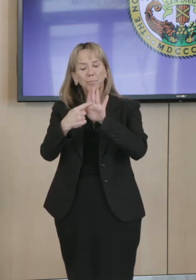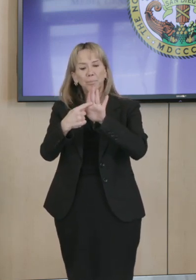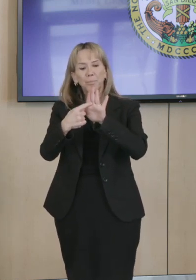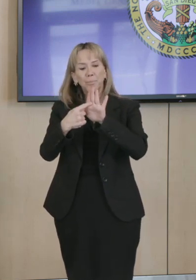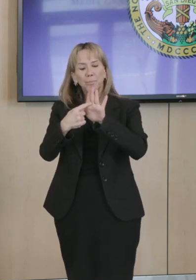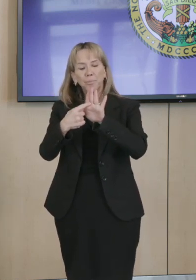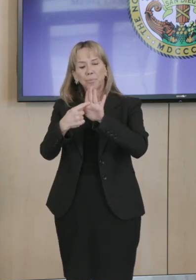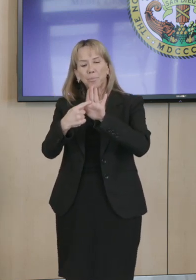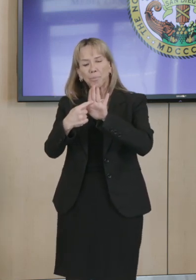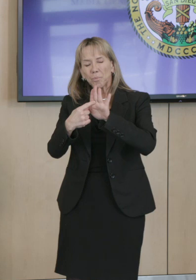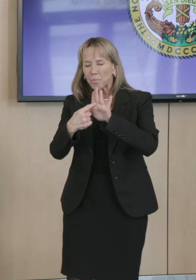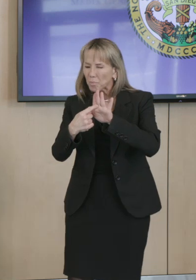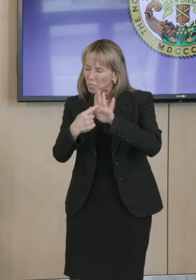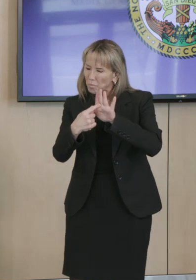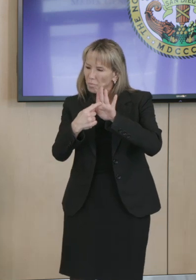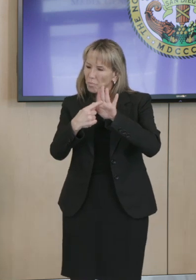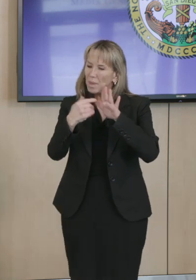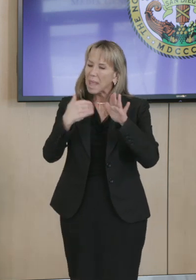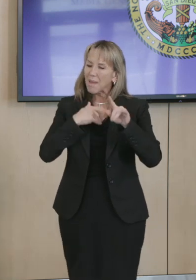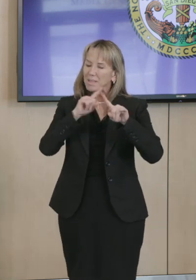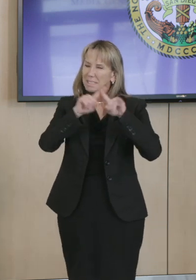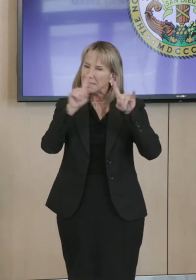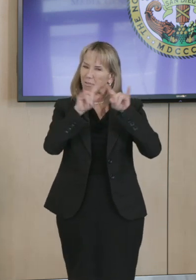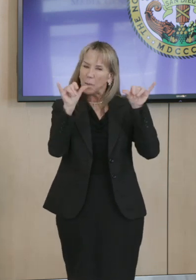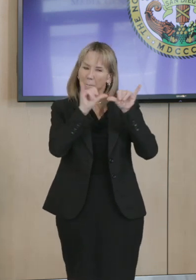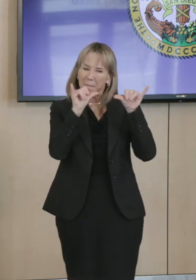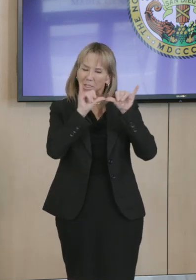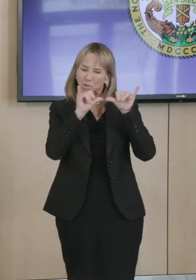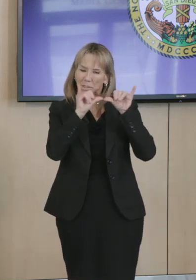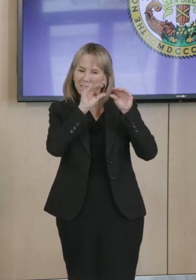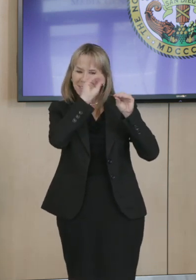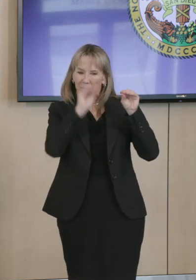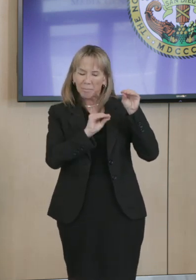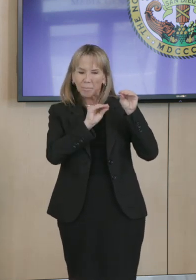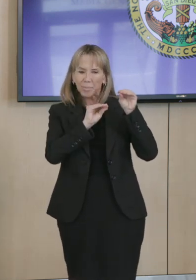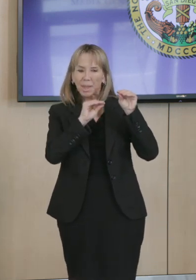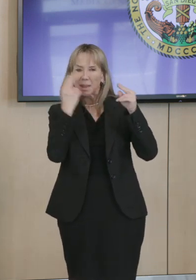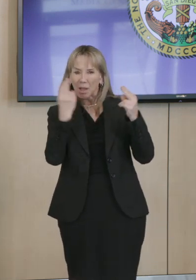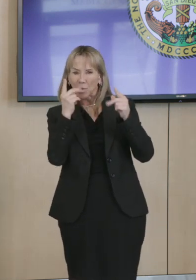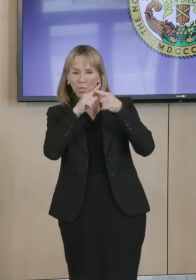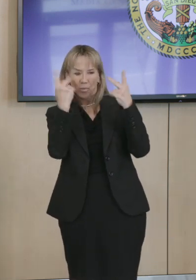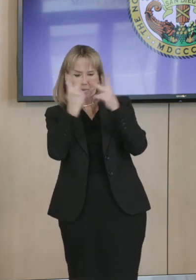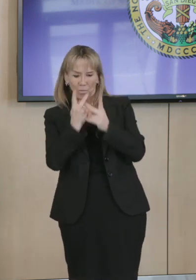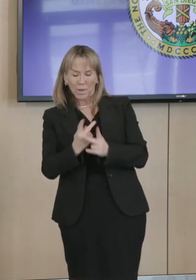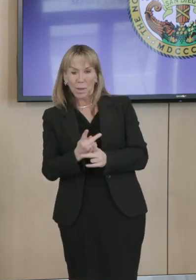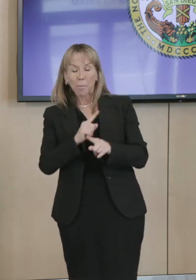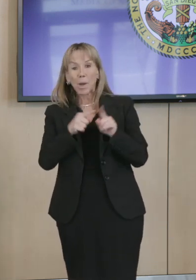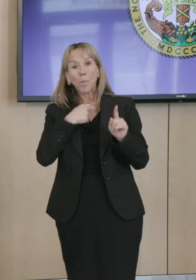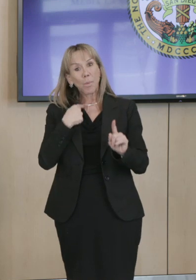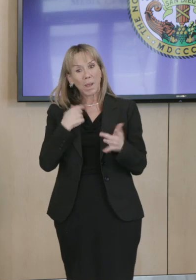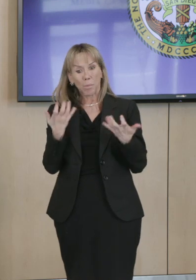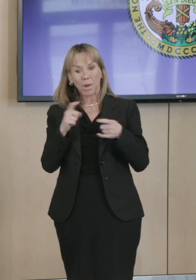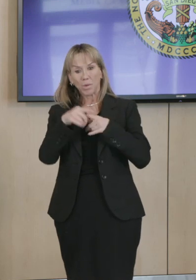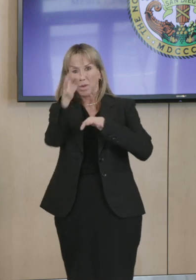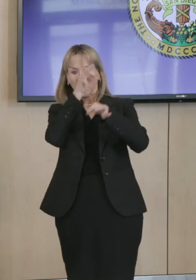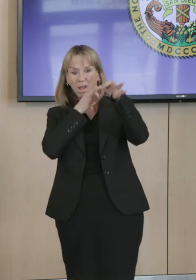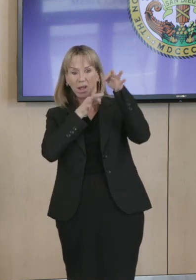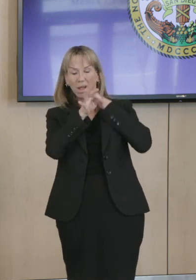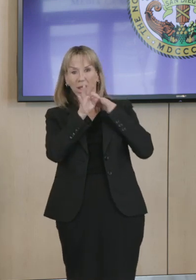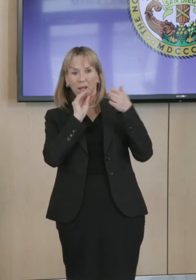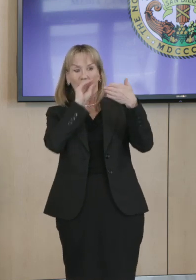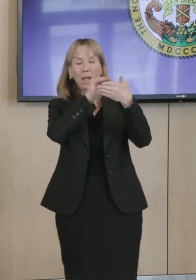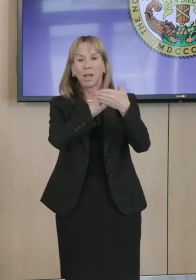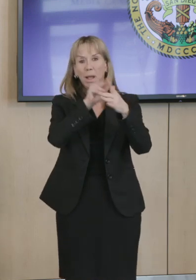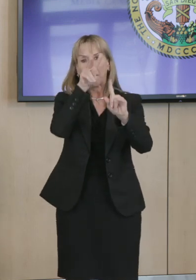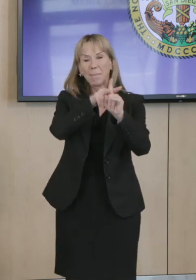simple metrics that are used. But as we are learning, we need to apply the specifics of San Diego and what's being done here